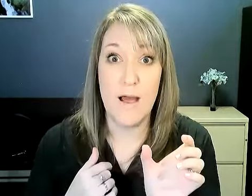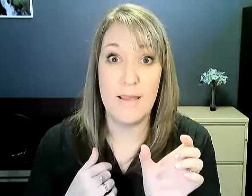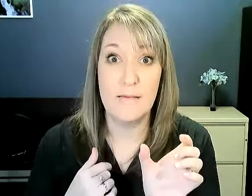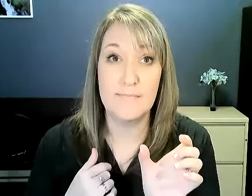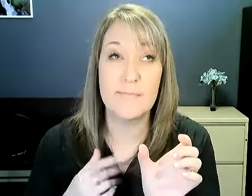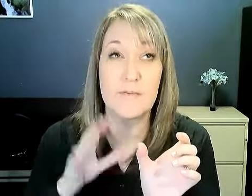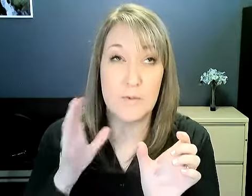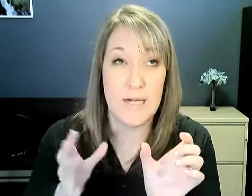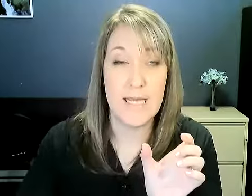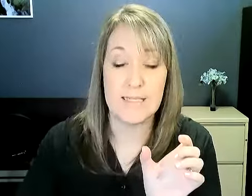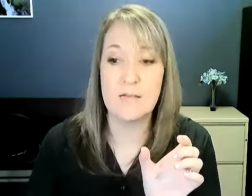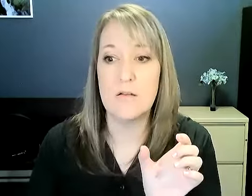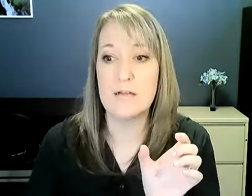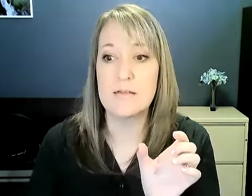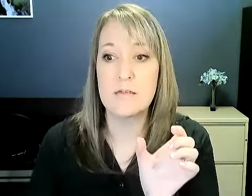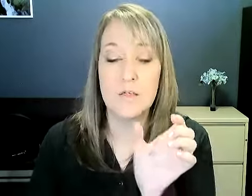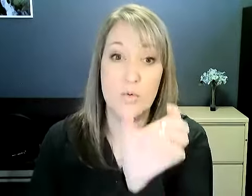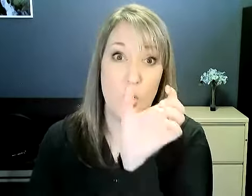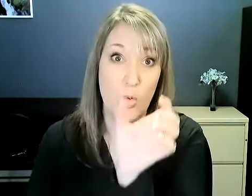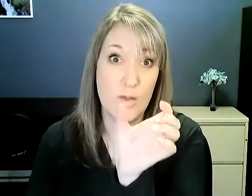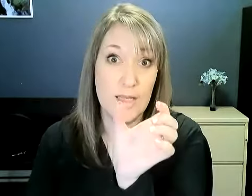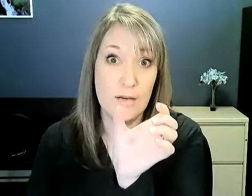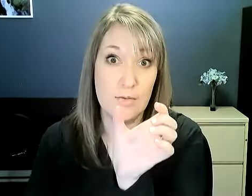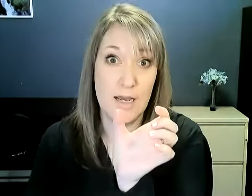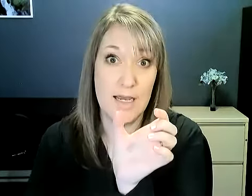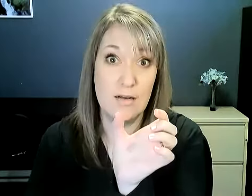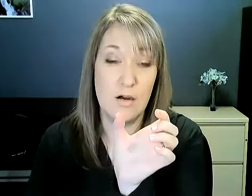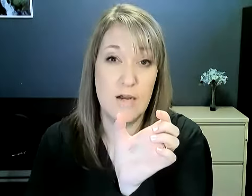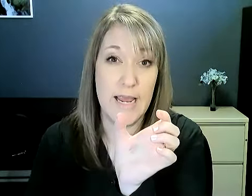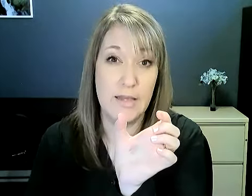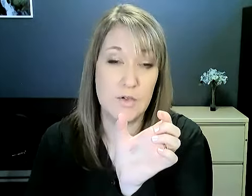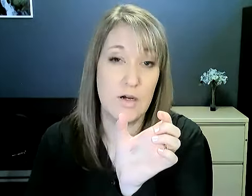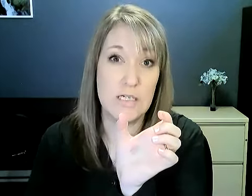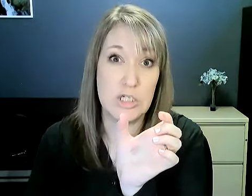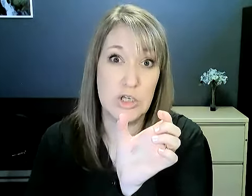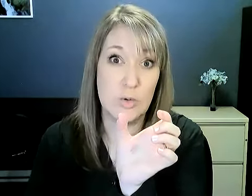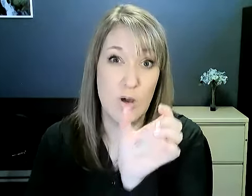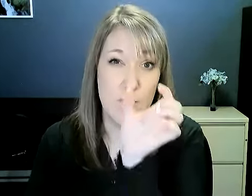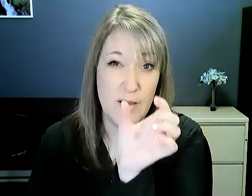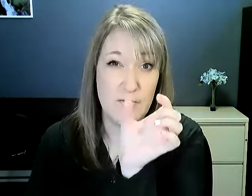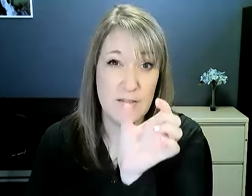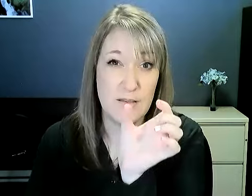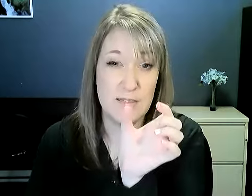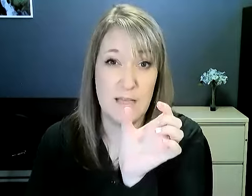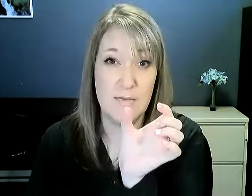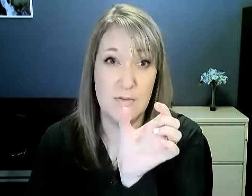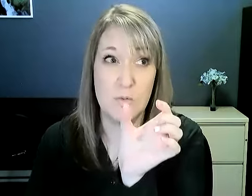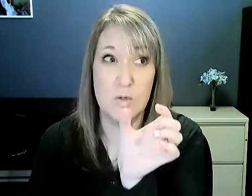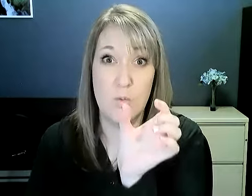why, if you're writing ASL gloss, you only write RH or RHQ above the sign, the word